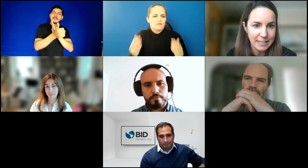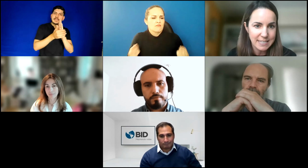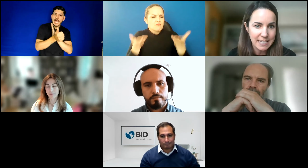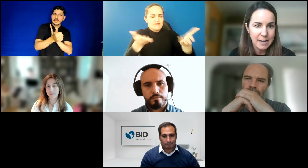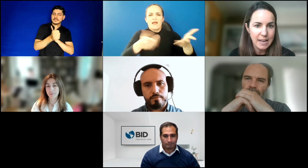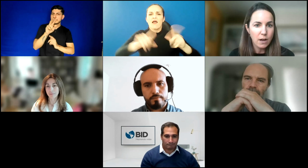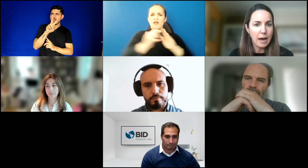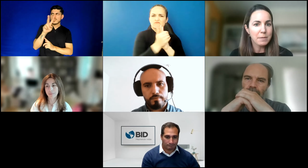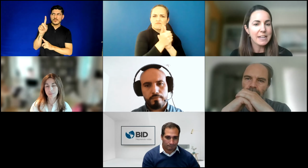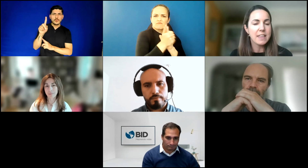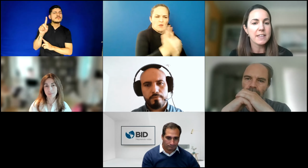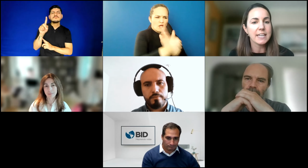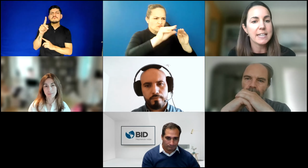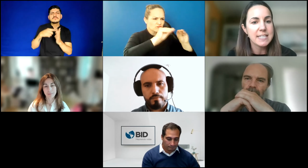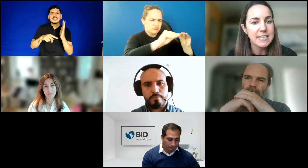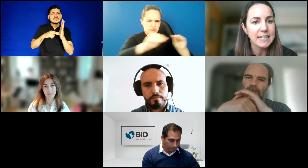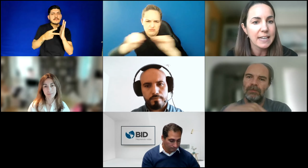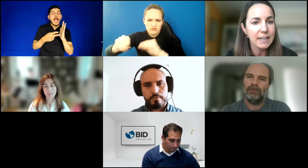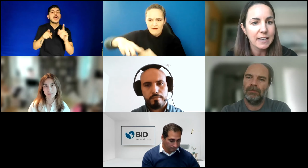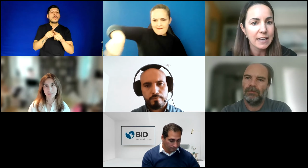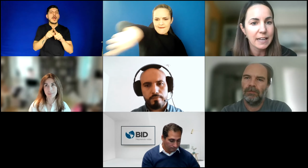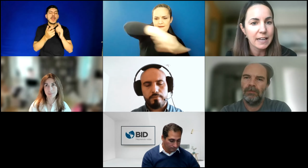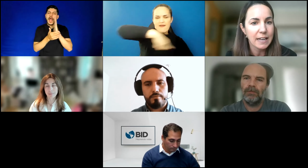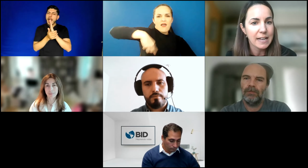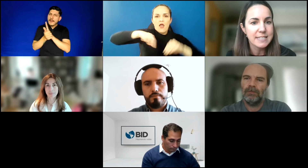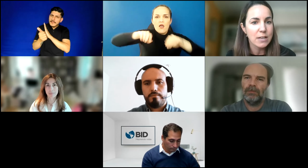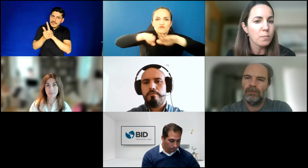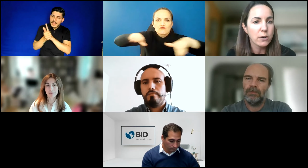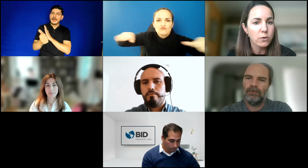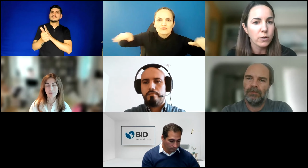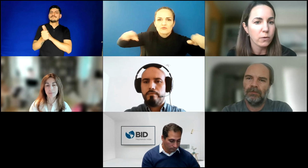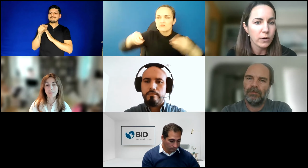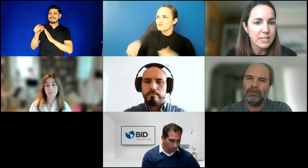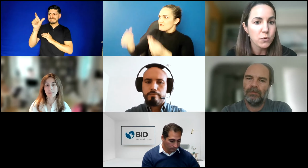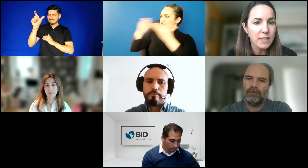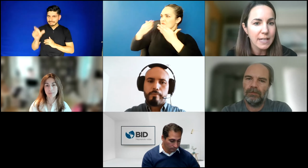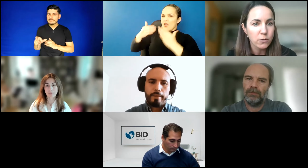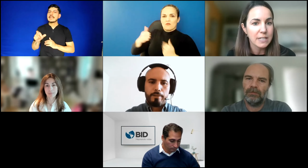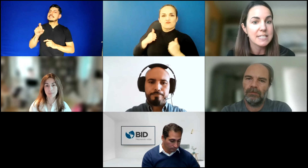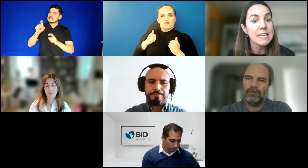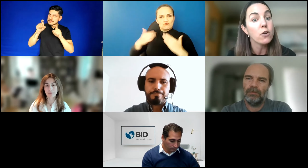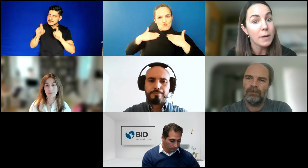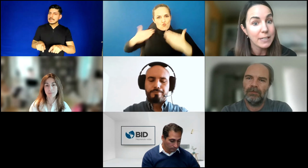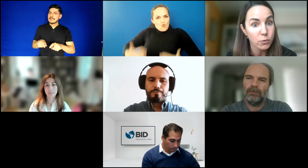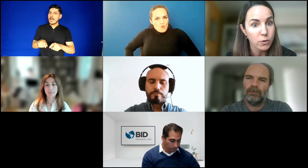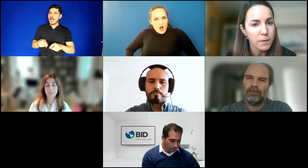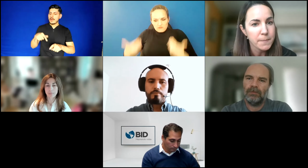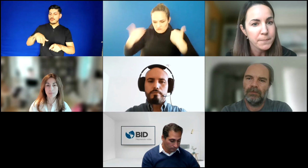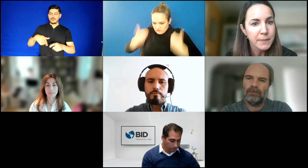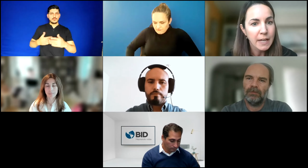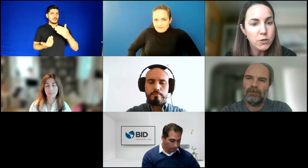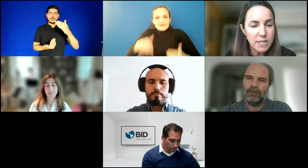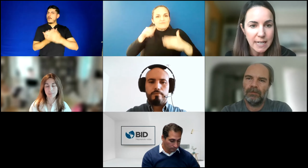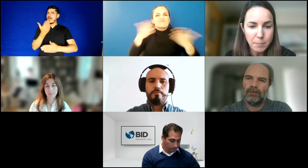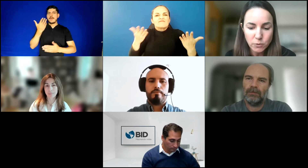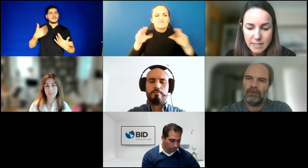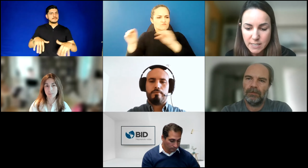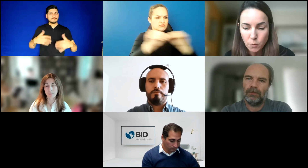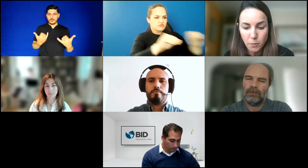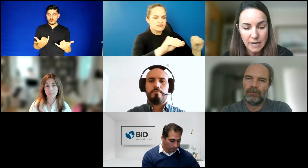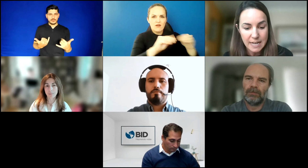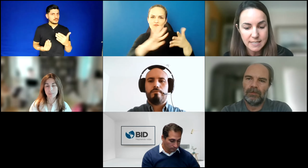to address abilities or skills that are classified as 21. And these are